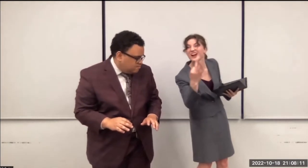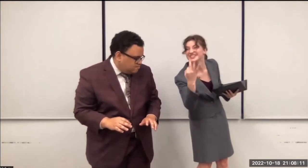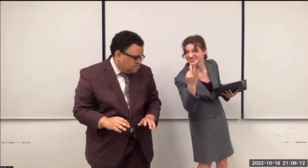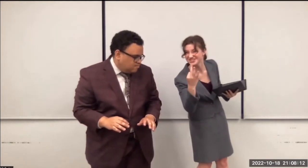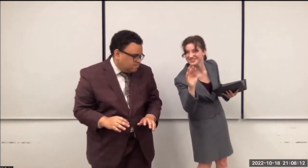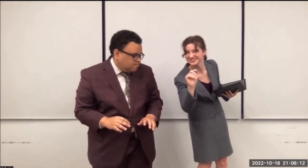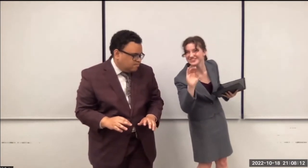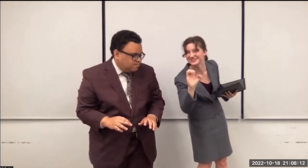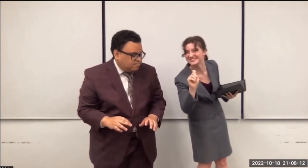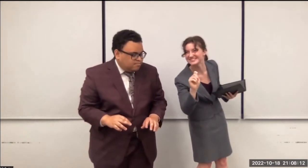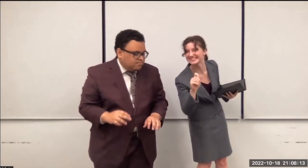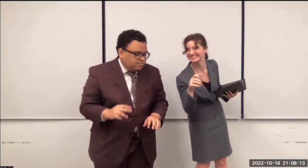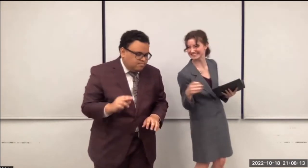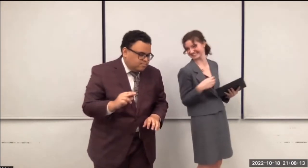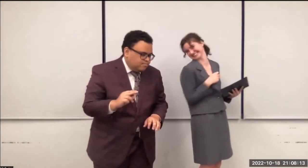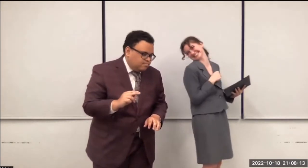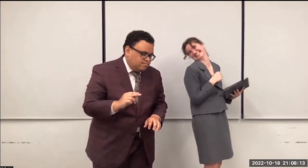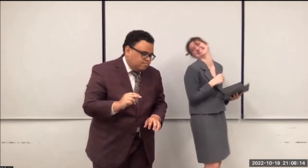French toast.